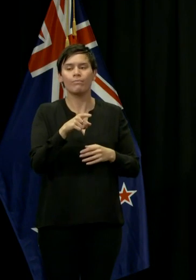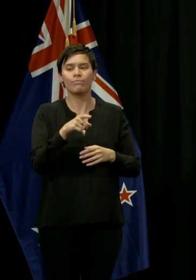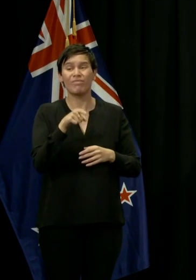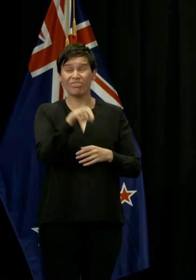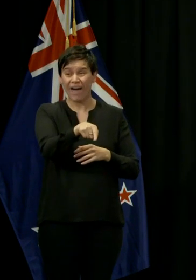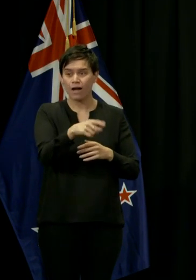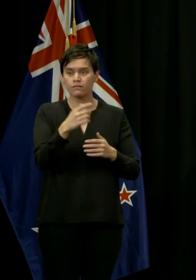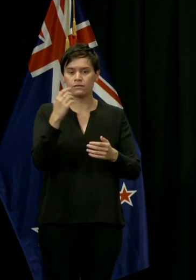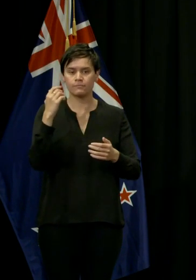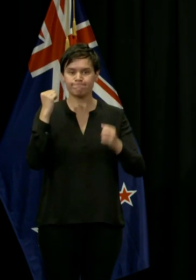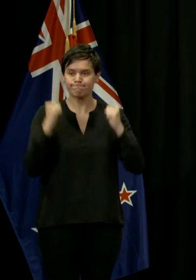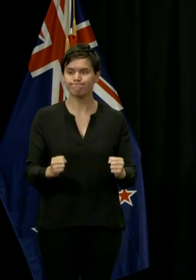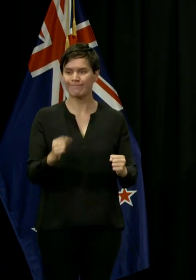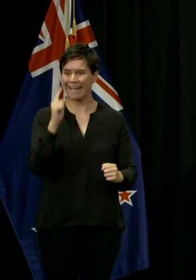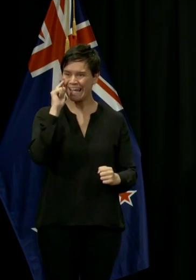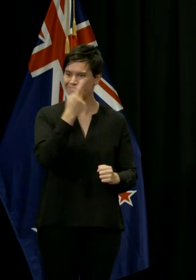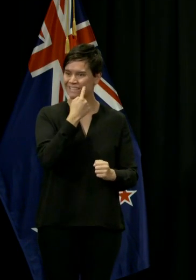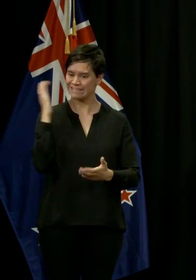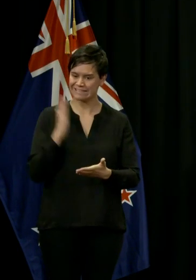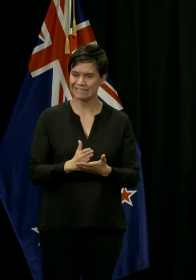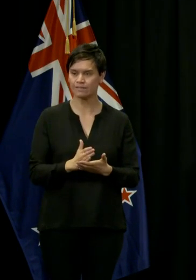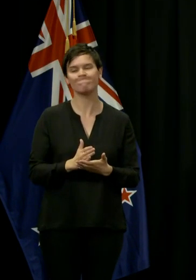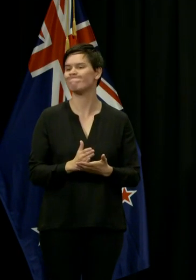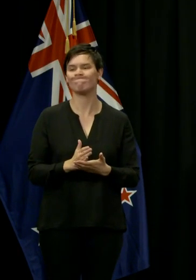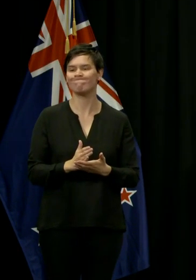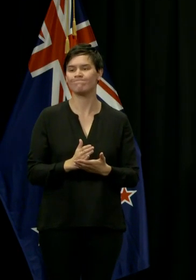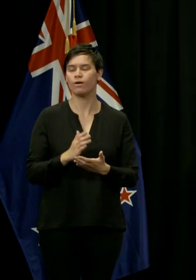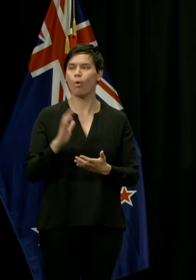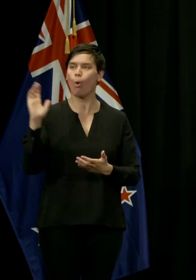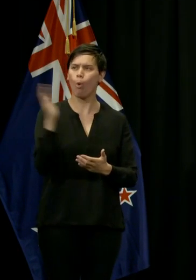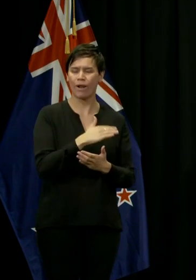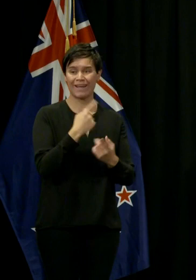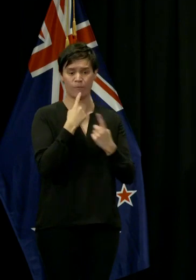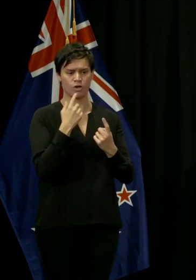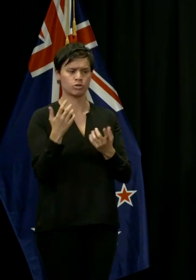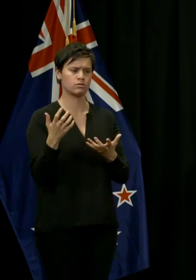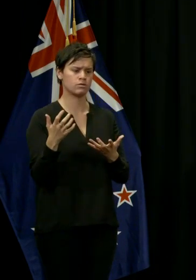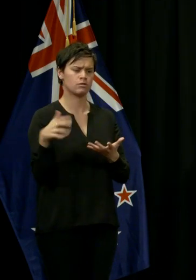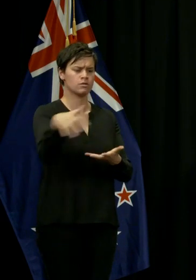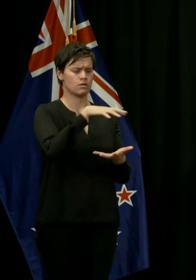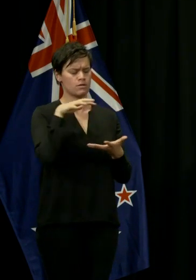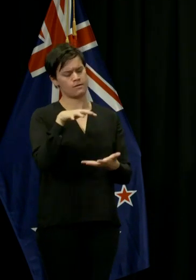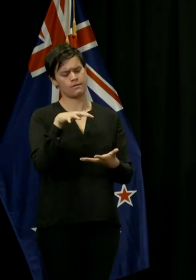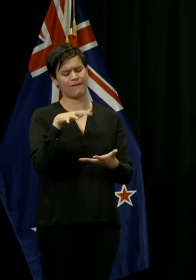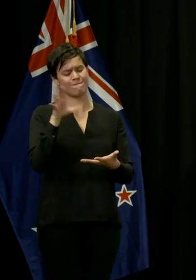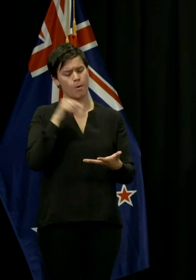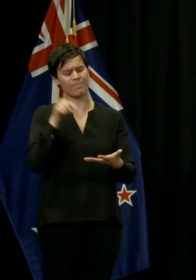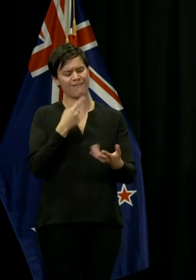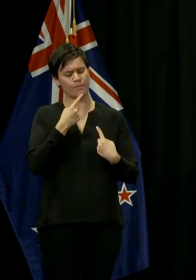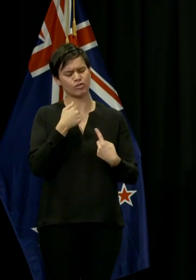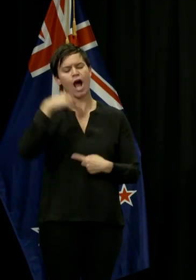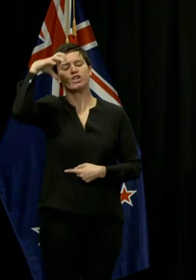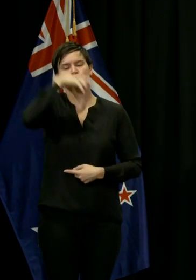us anything that is definitive. What we do know, though, is that unless we take measures like this, it will be tens of